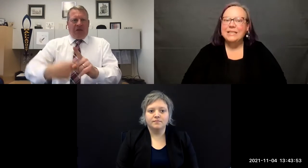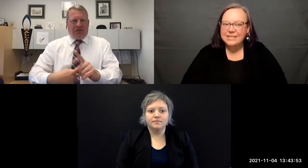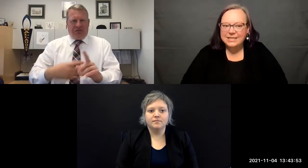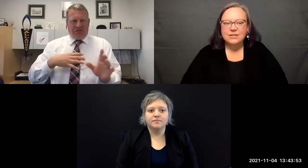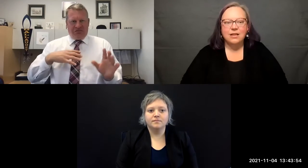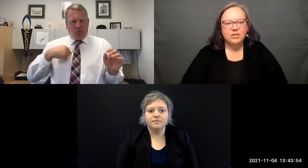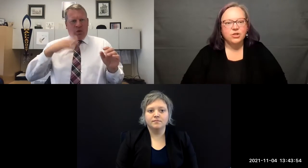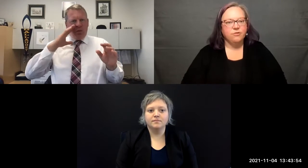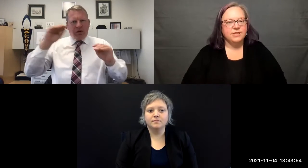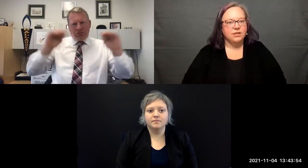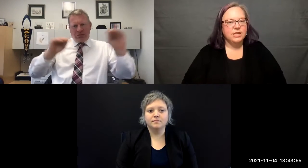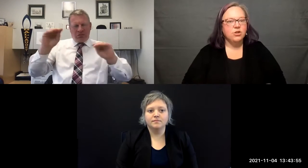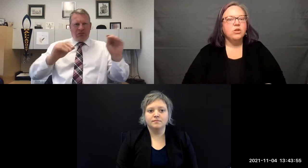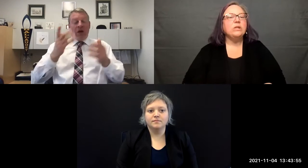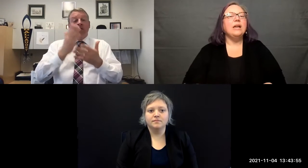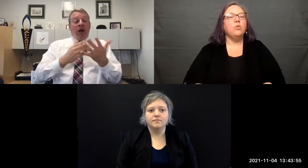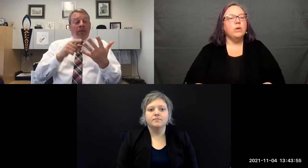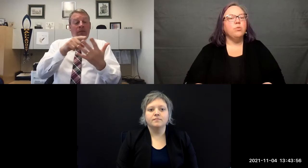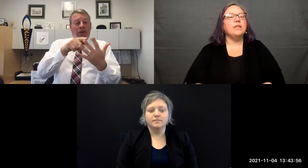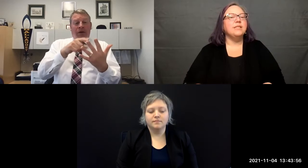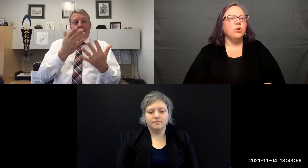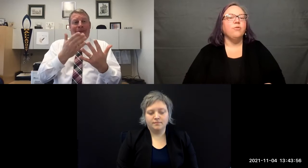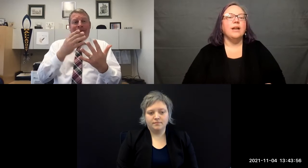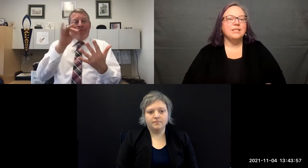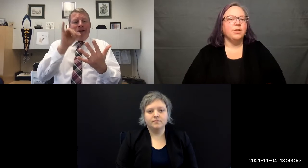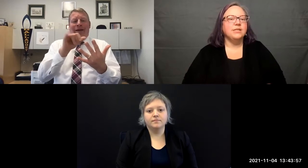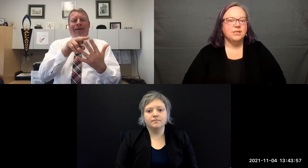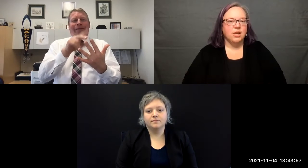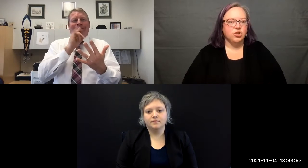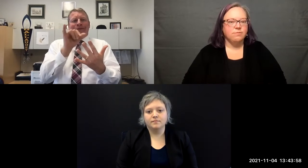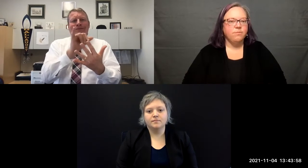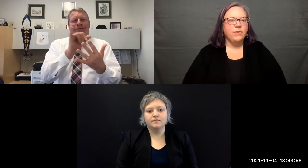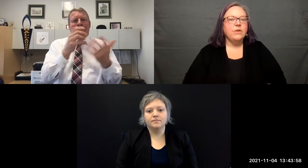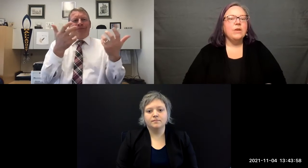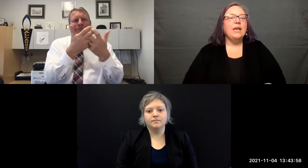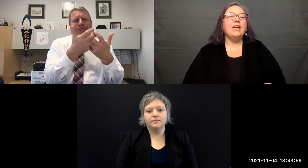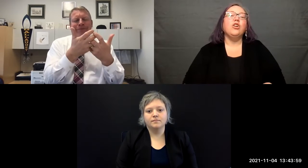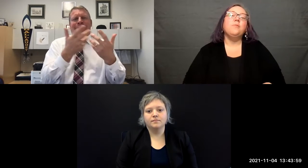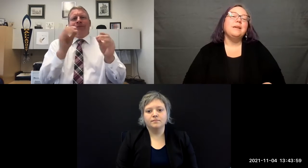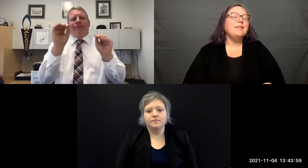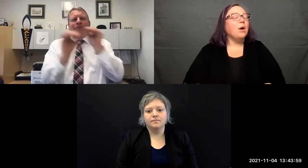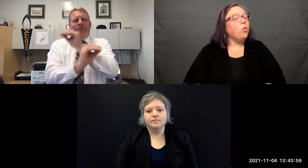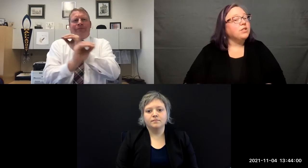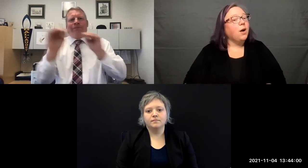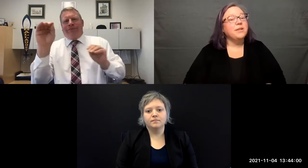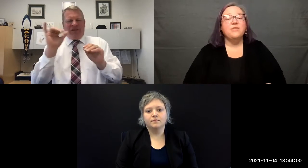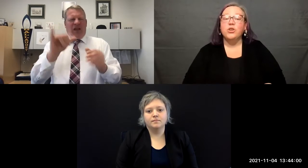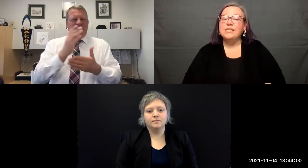please tell it to your facilitator and we will consider it for next month's discussion. It could be that one topic is very similar